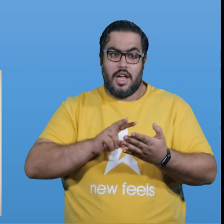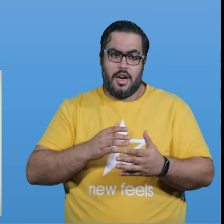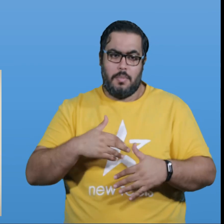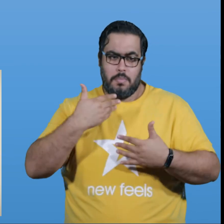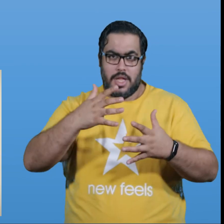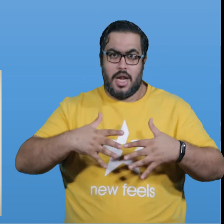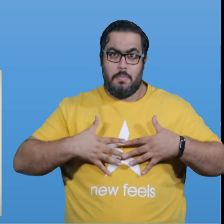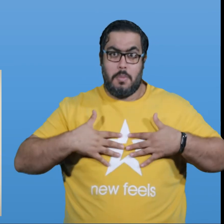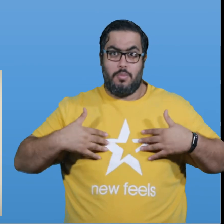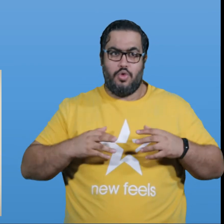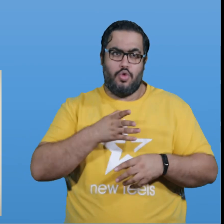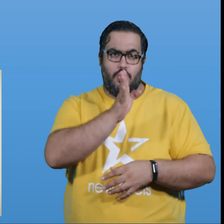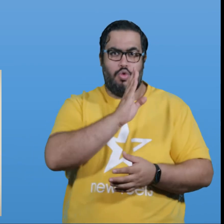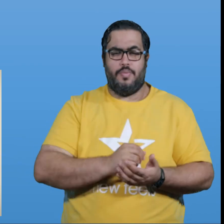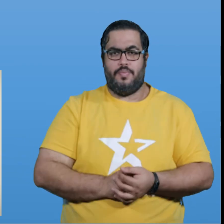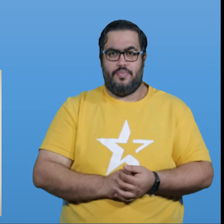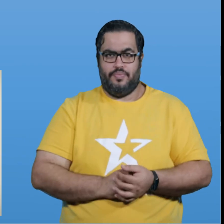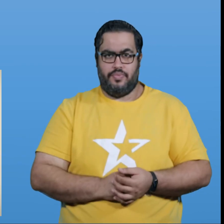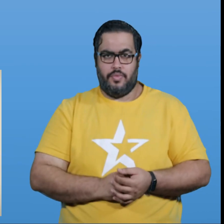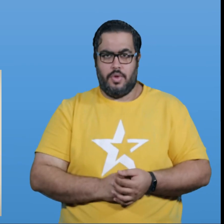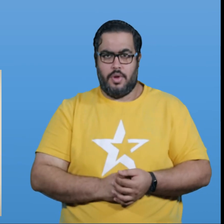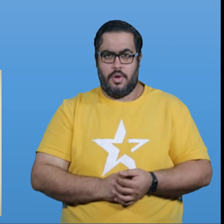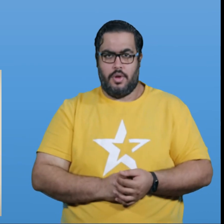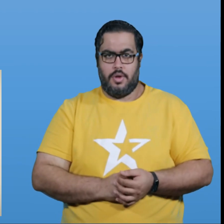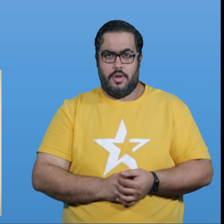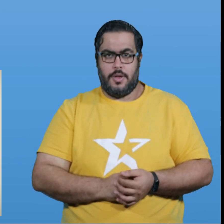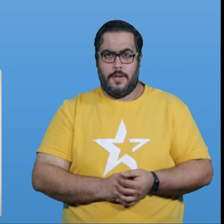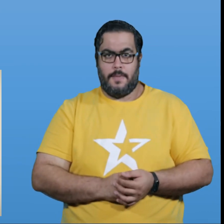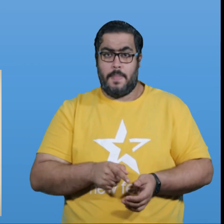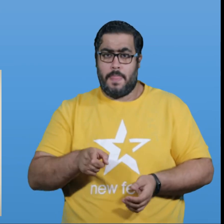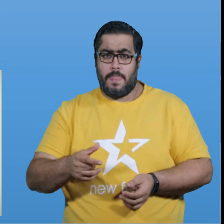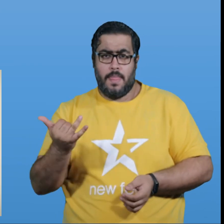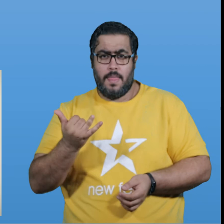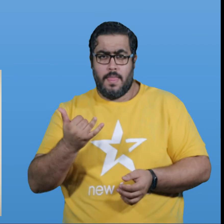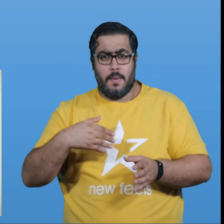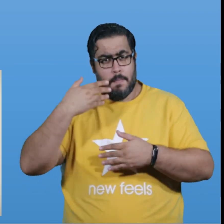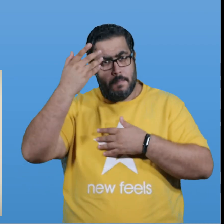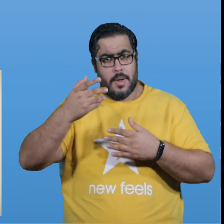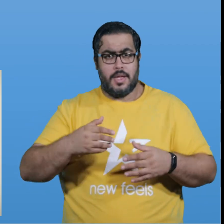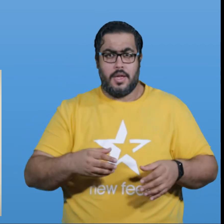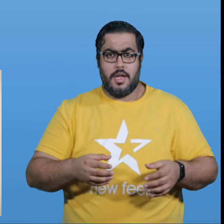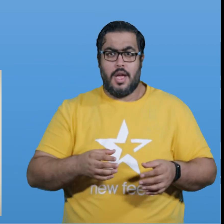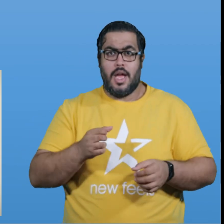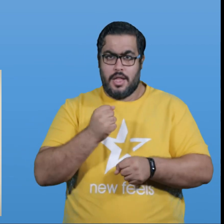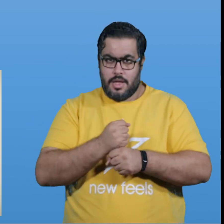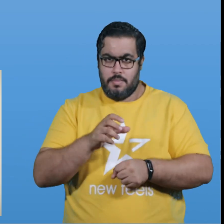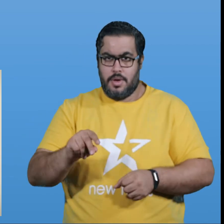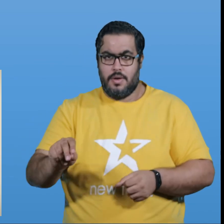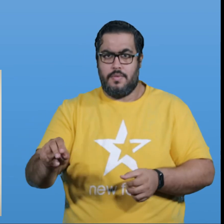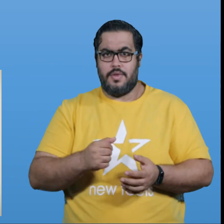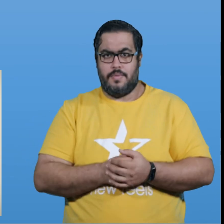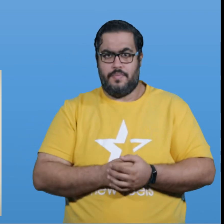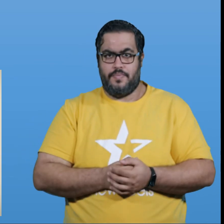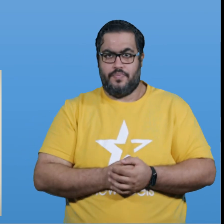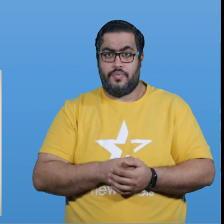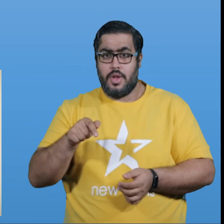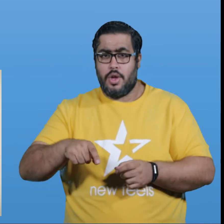D, choose the most suitable word that best completes each of the following sentences. Khalid was chosen as